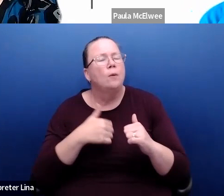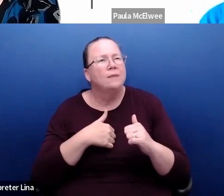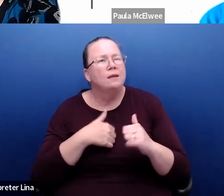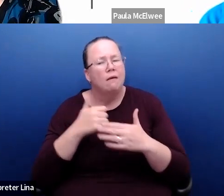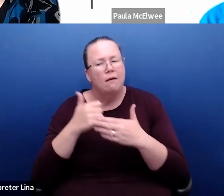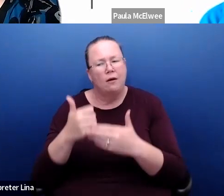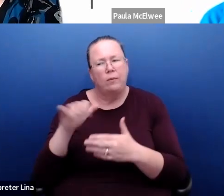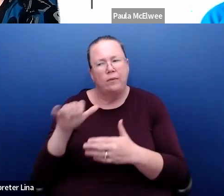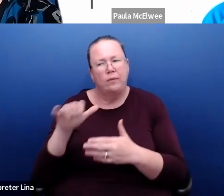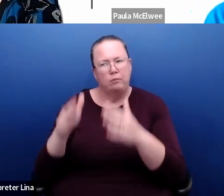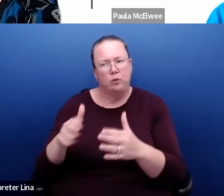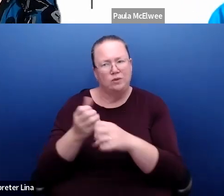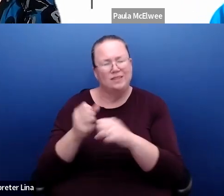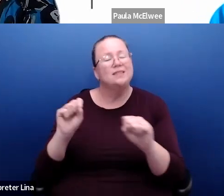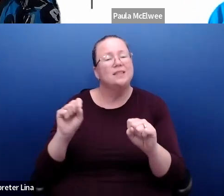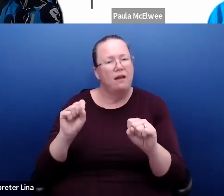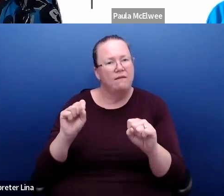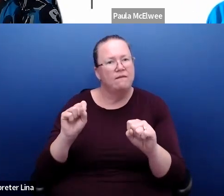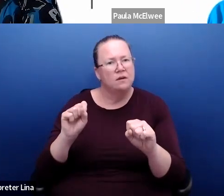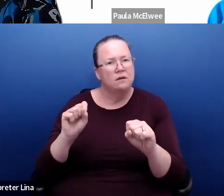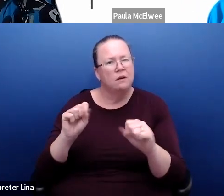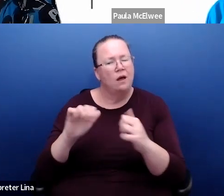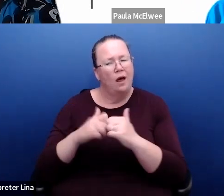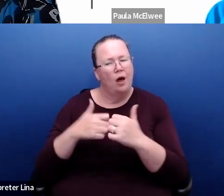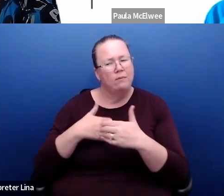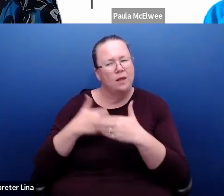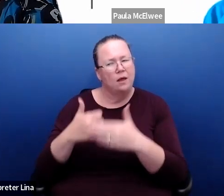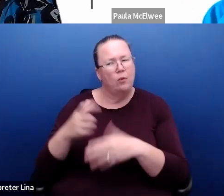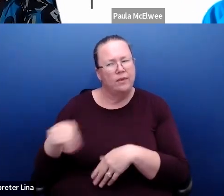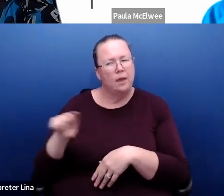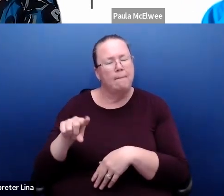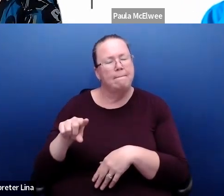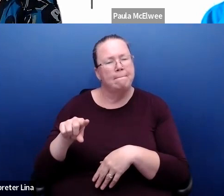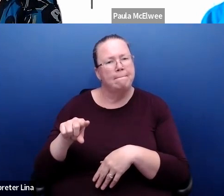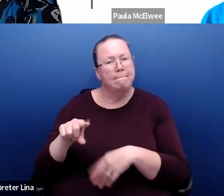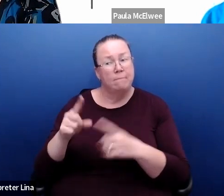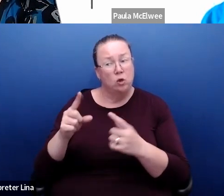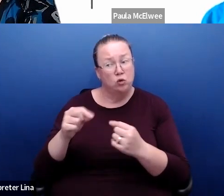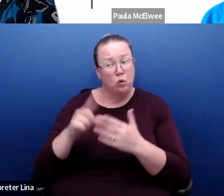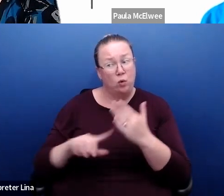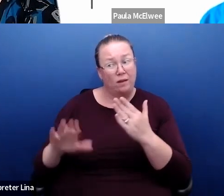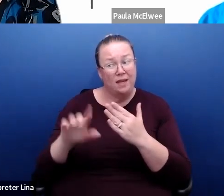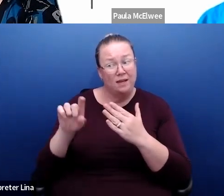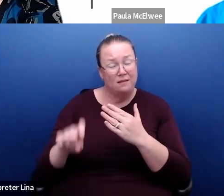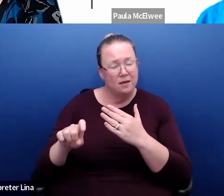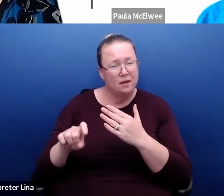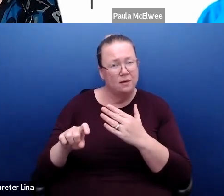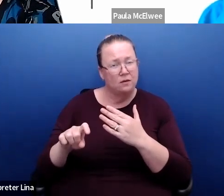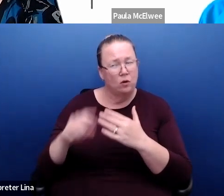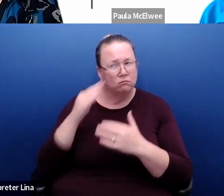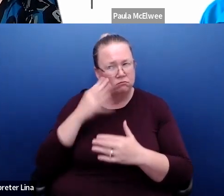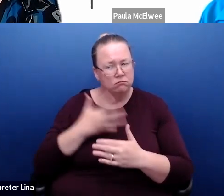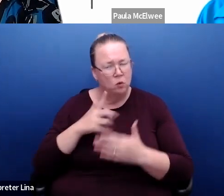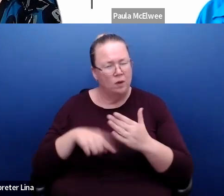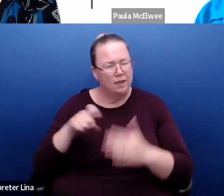help this person to be safe? How can I help them do what they need to do or tell what they need to tell